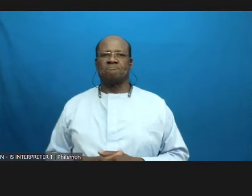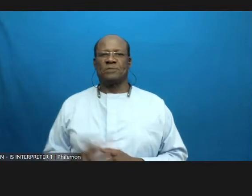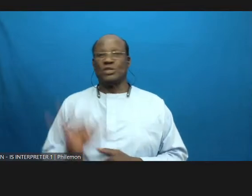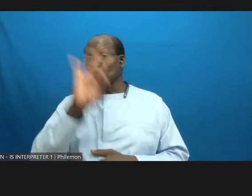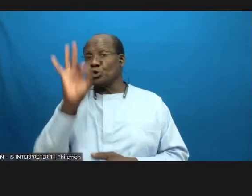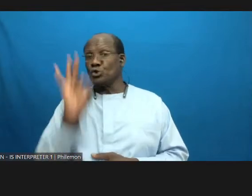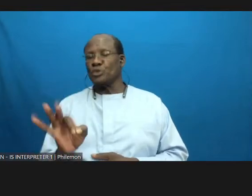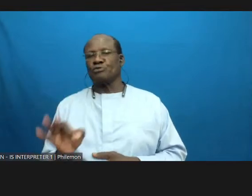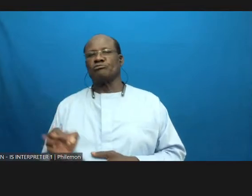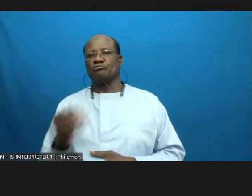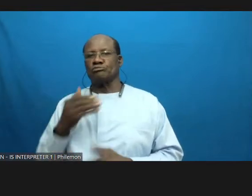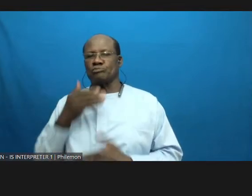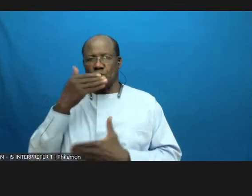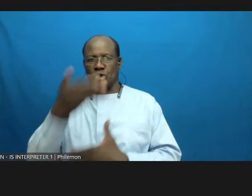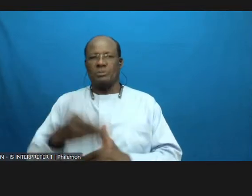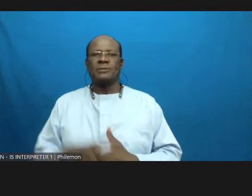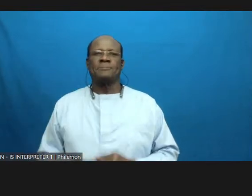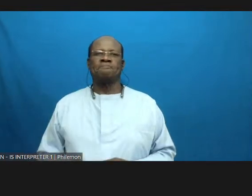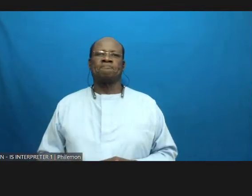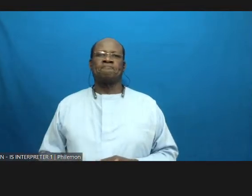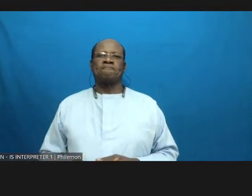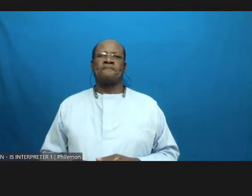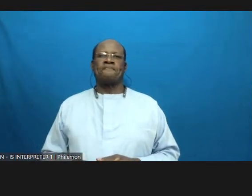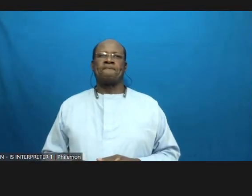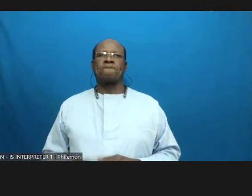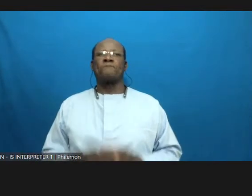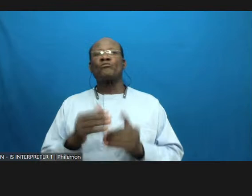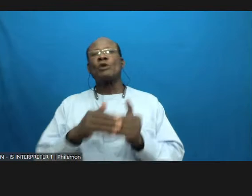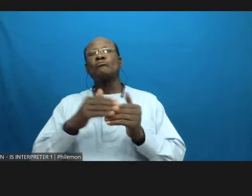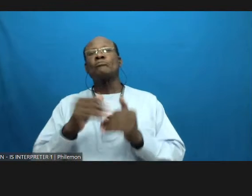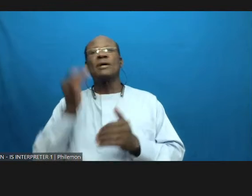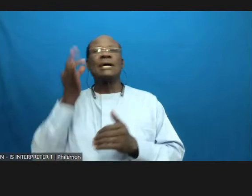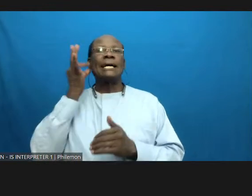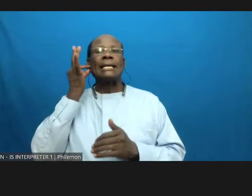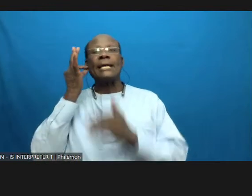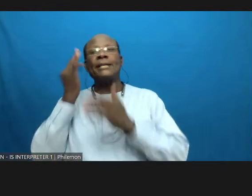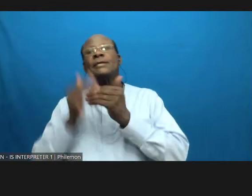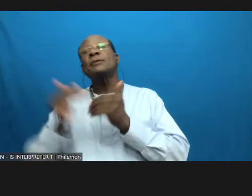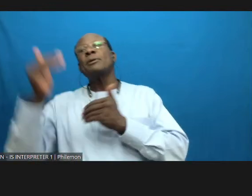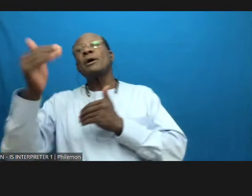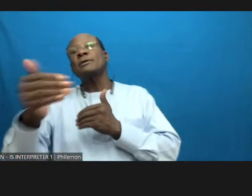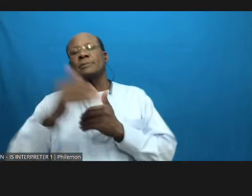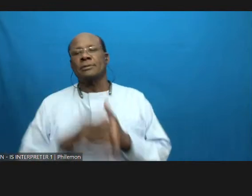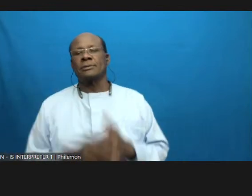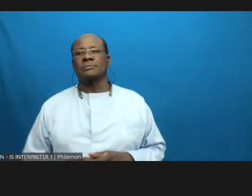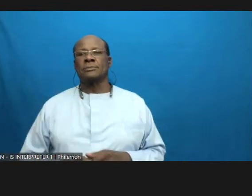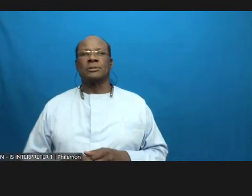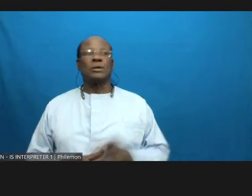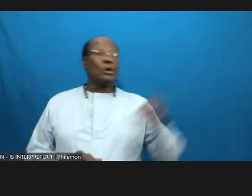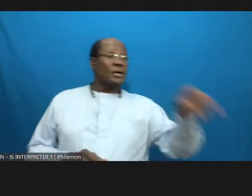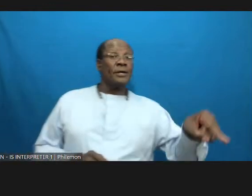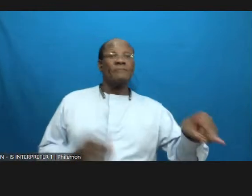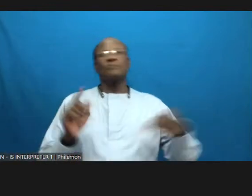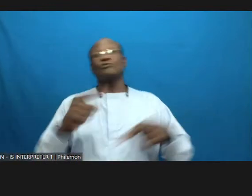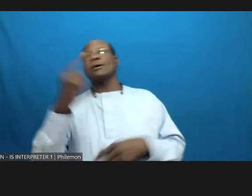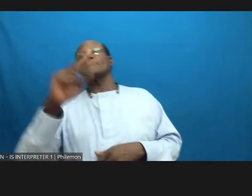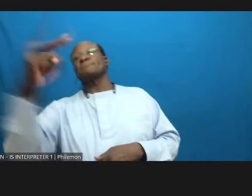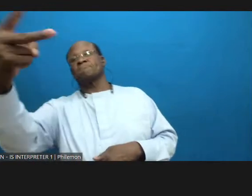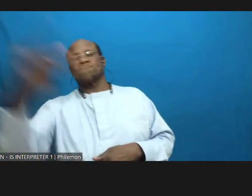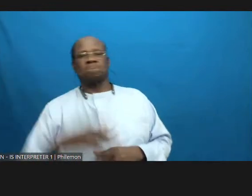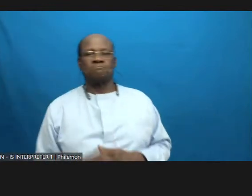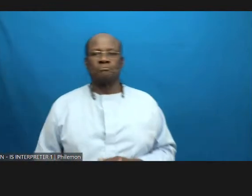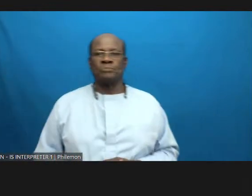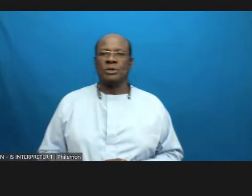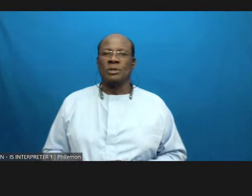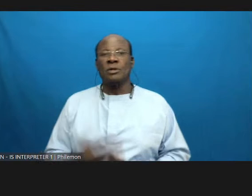rest of the points. Yes, just behind that lady, we have another hand. Okay, we'll go here first and then. Okay, thank you